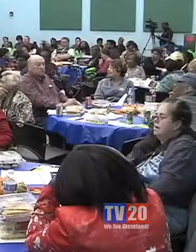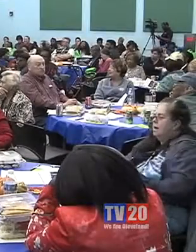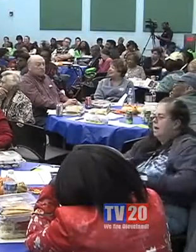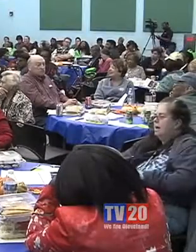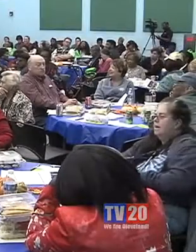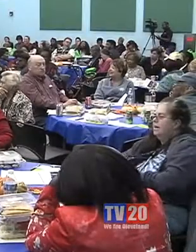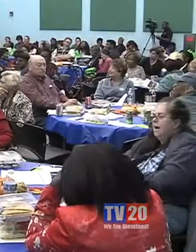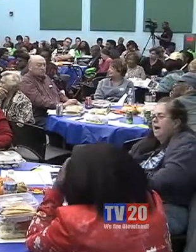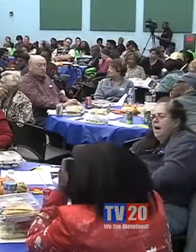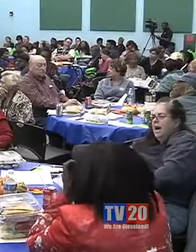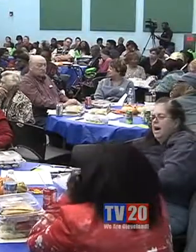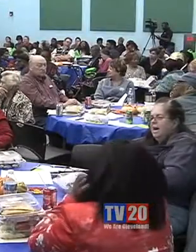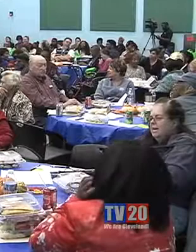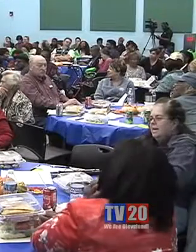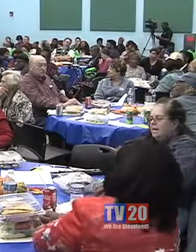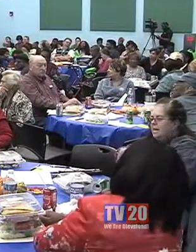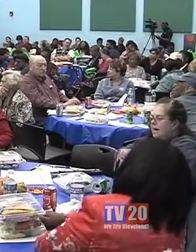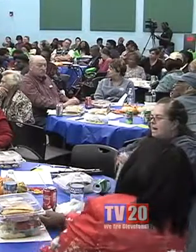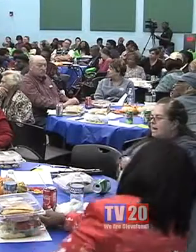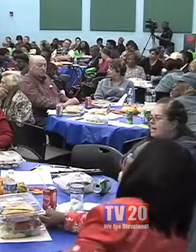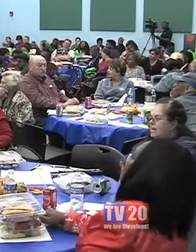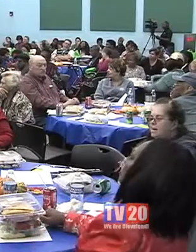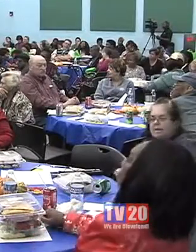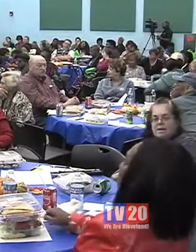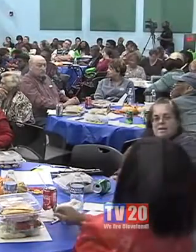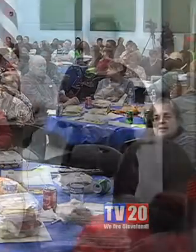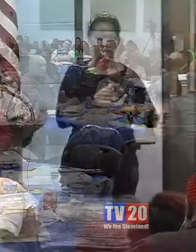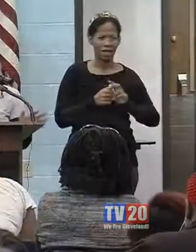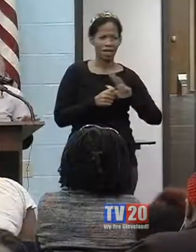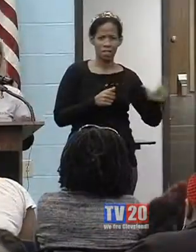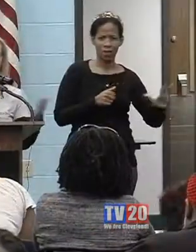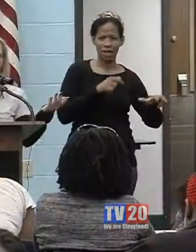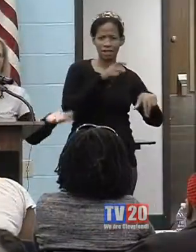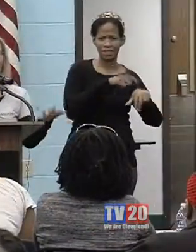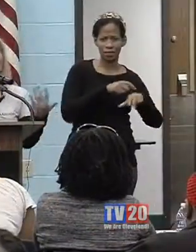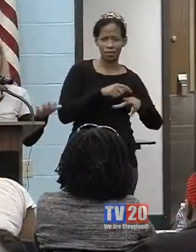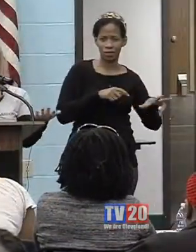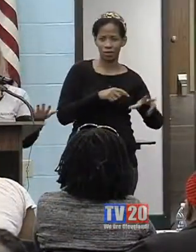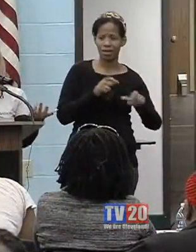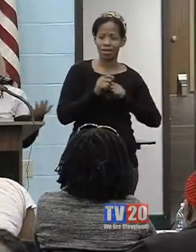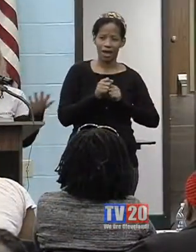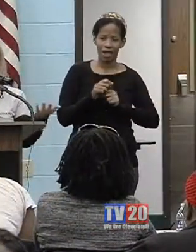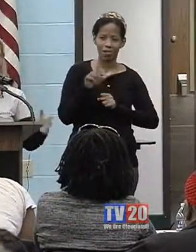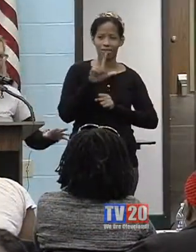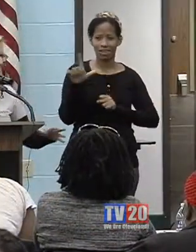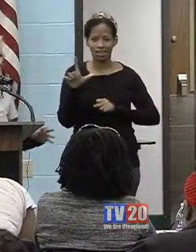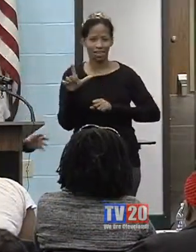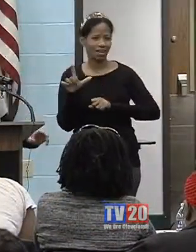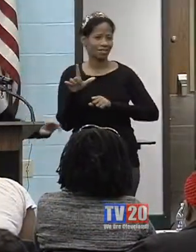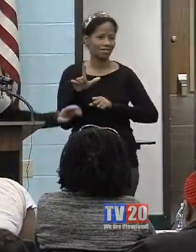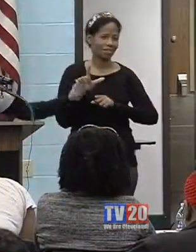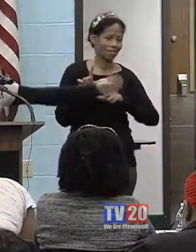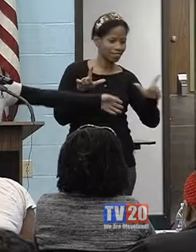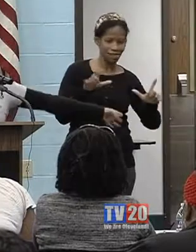Huh? 9 o'clock. The other 3 o'clock. The other 3 o'clock. I'm also left-right